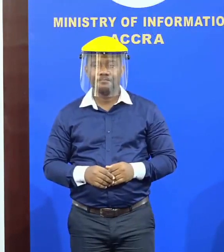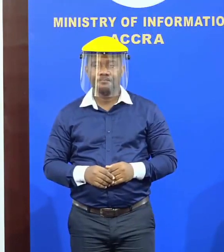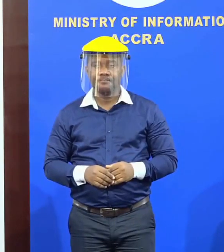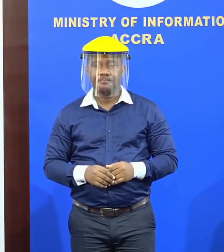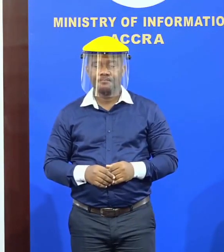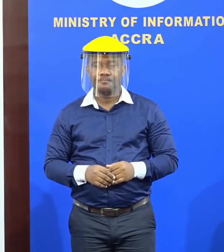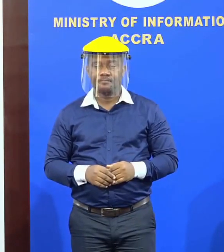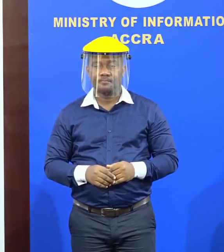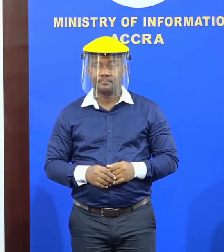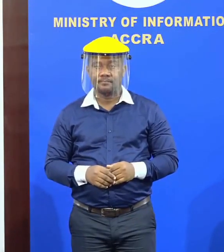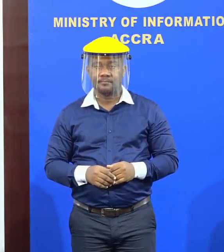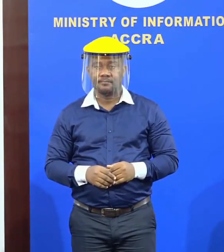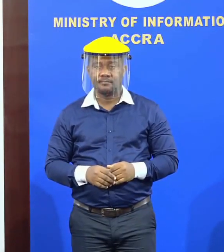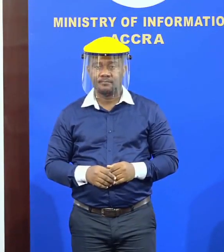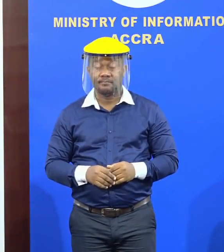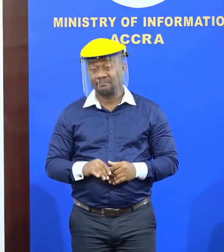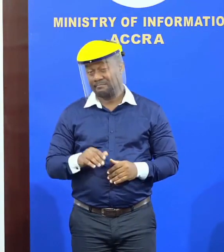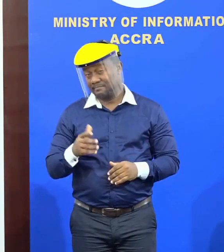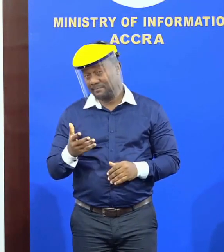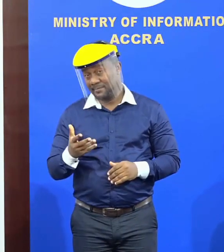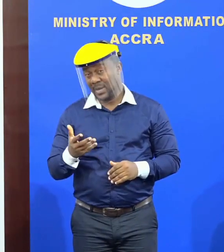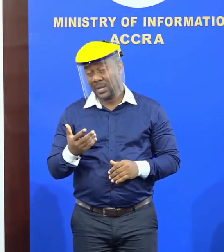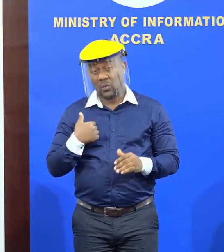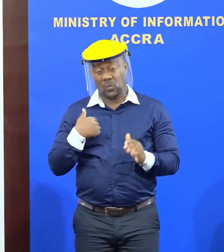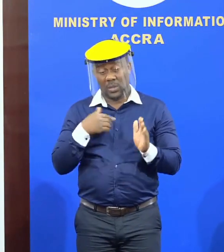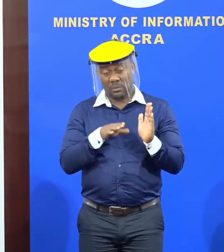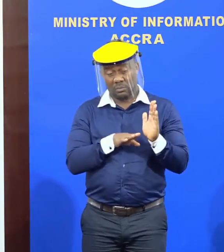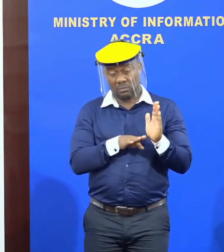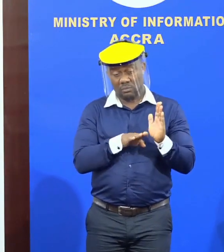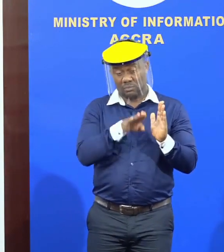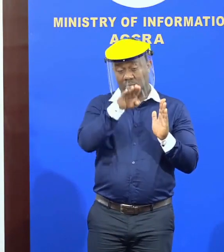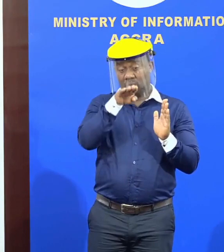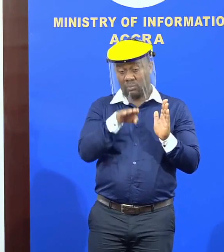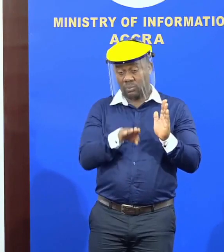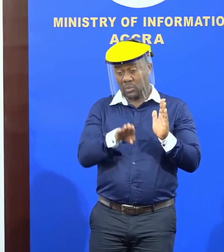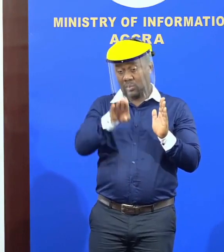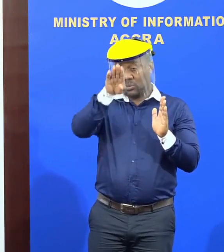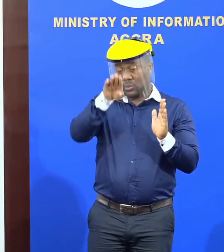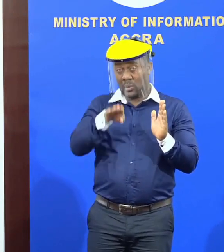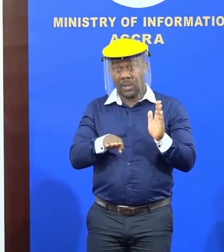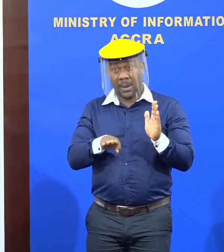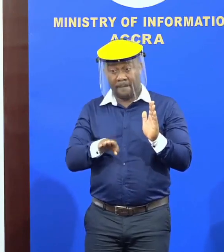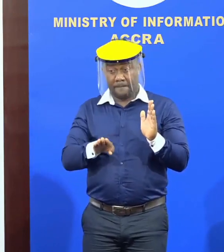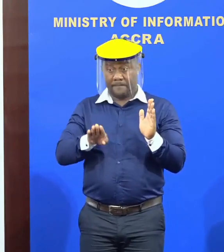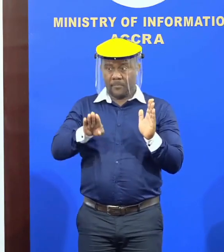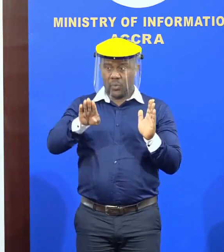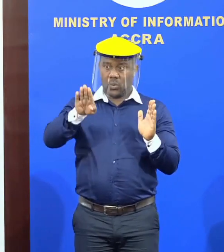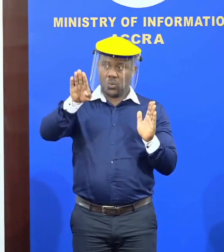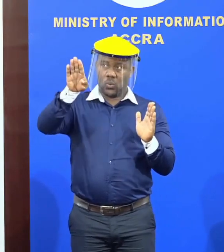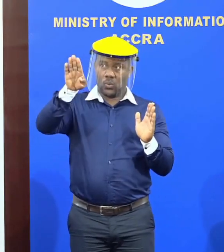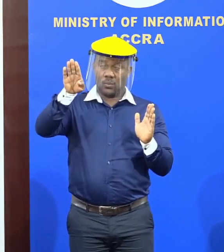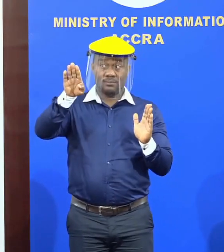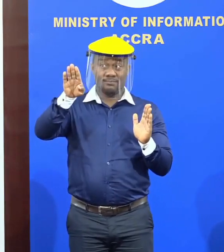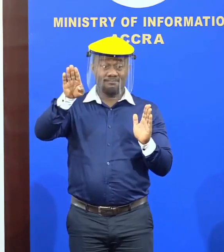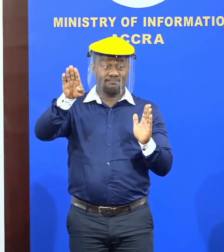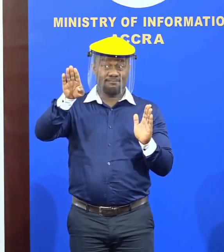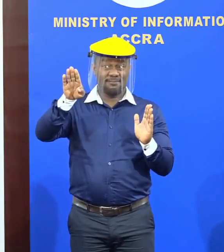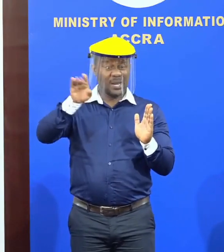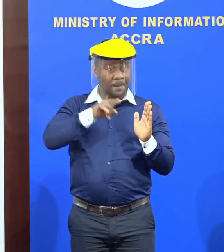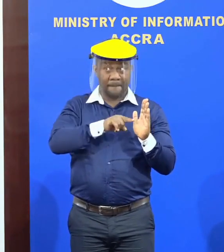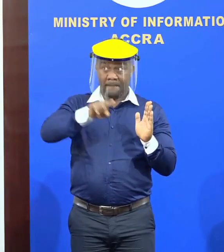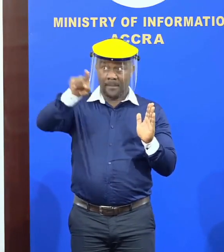As we said, we peaked somehow and we had a lot of large cases in December and